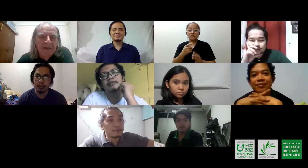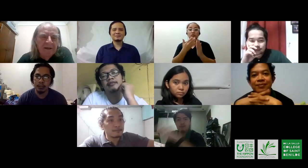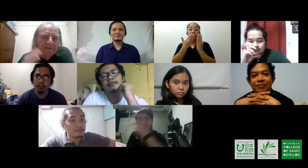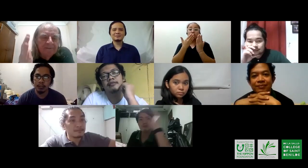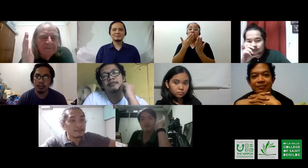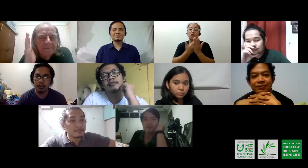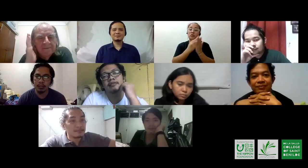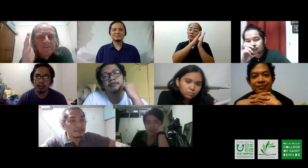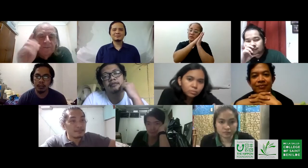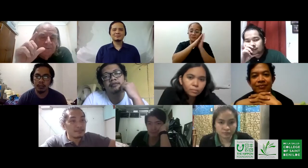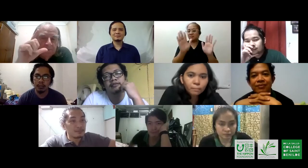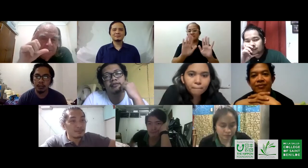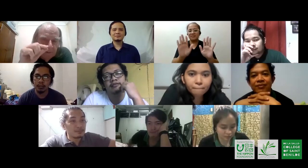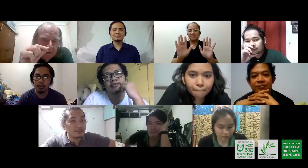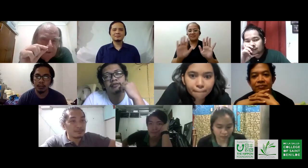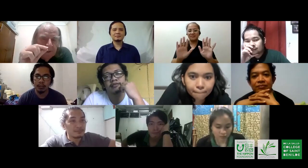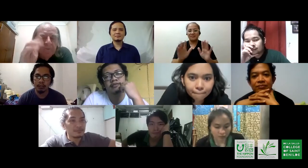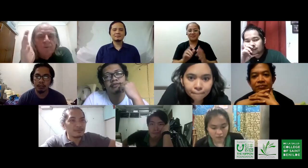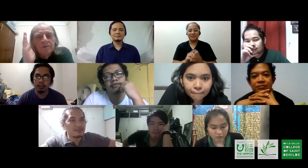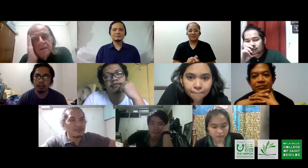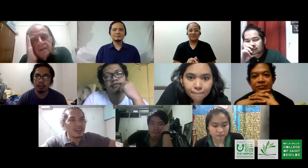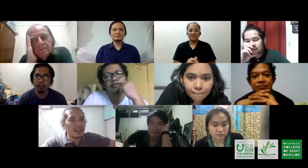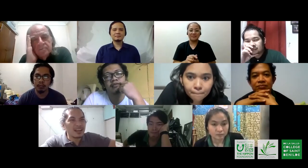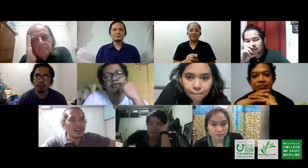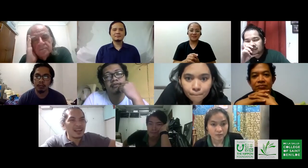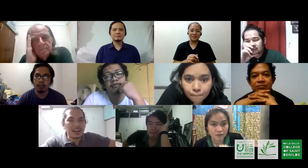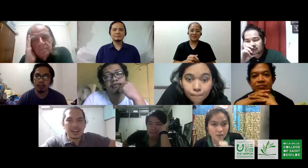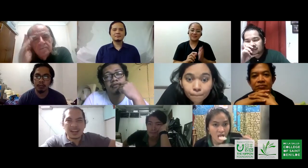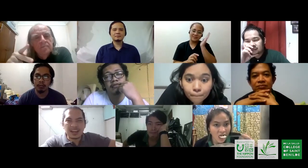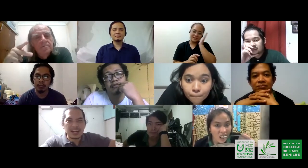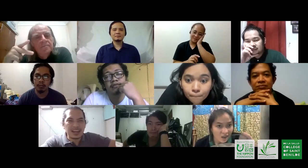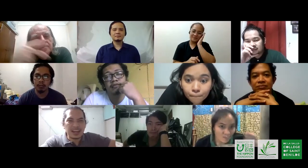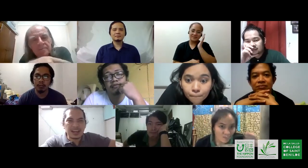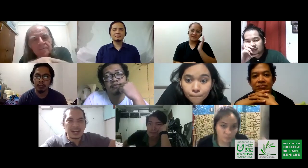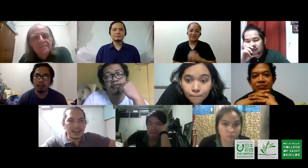You say sleep or sleep